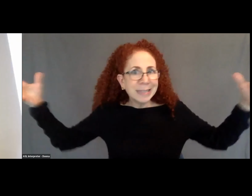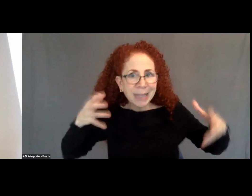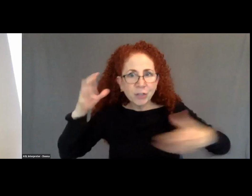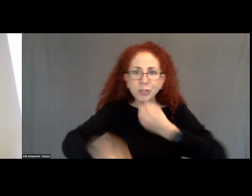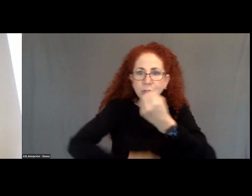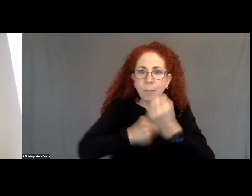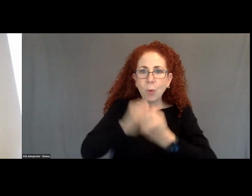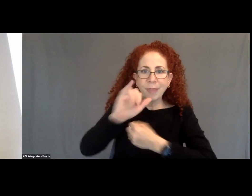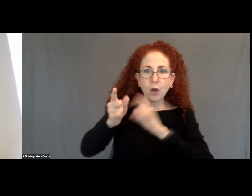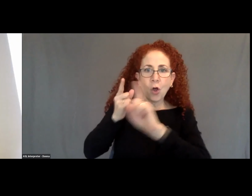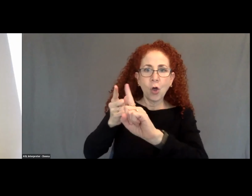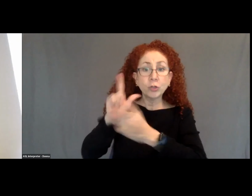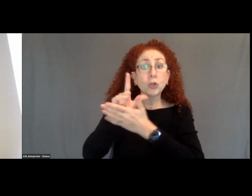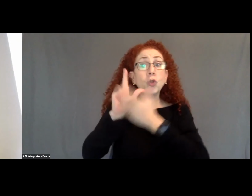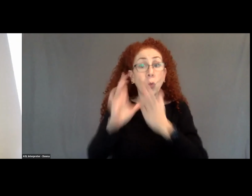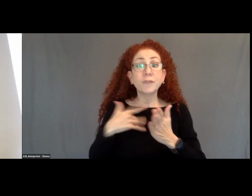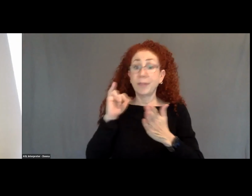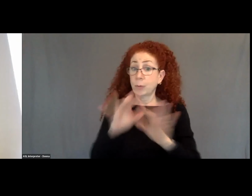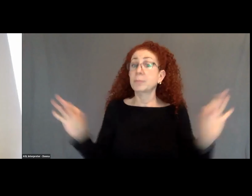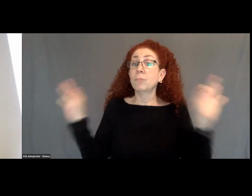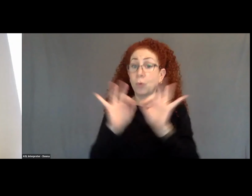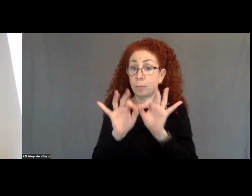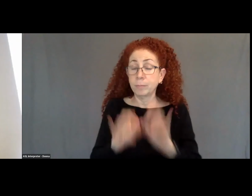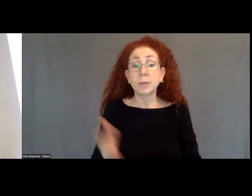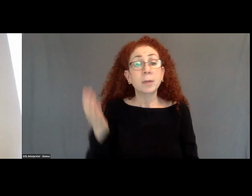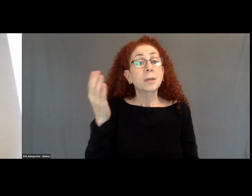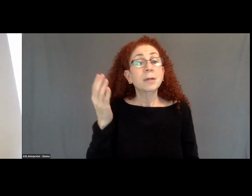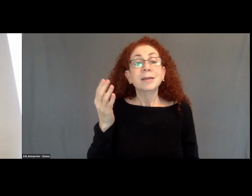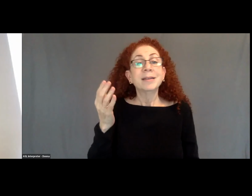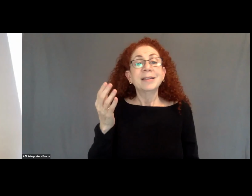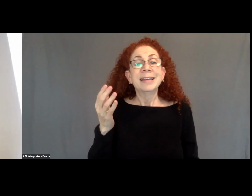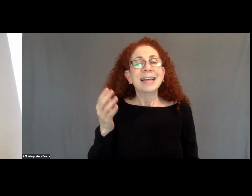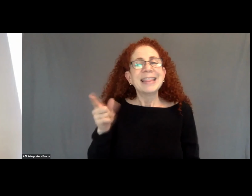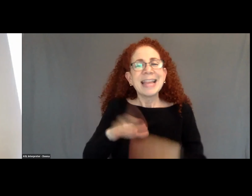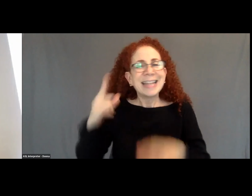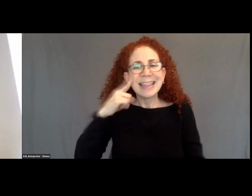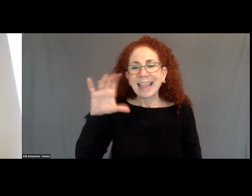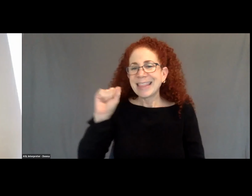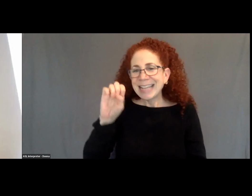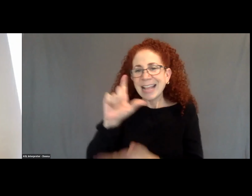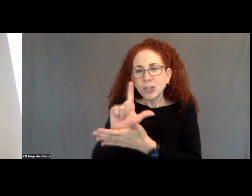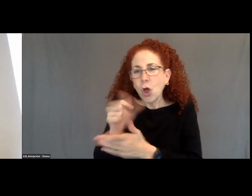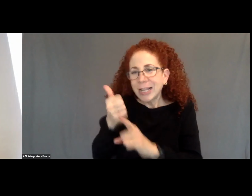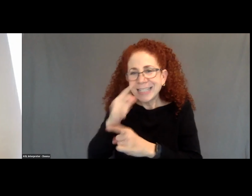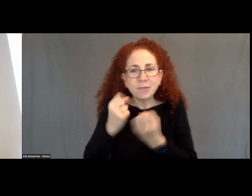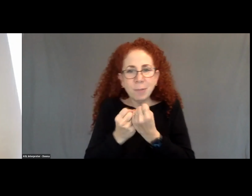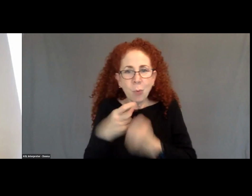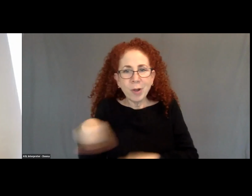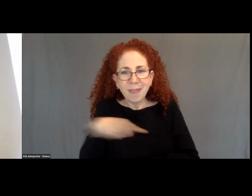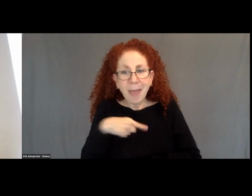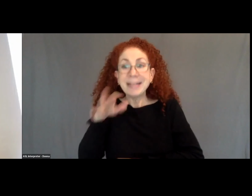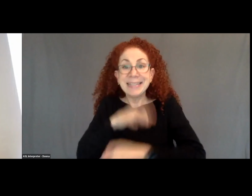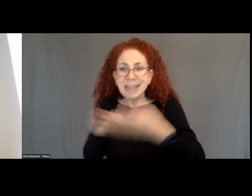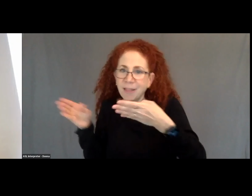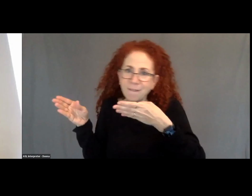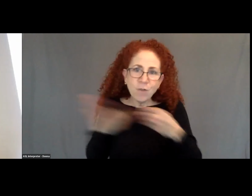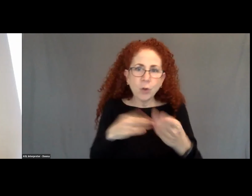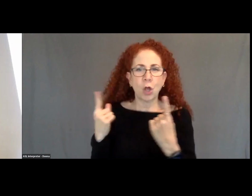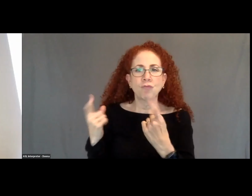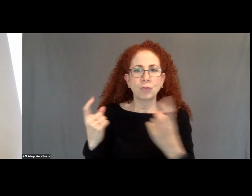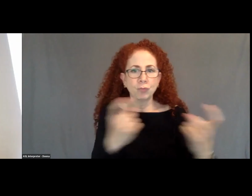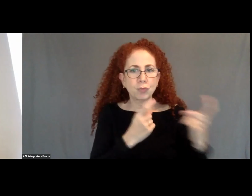cause. And the lawyers think that this was very significant. Because they didn't think that the case law was on their side, they focused on recruiting